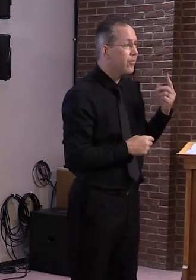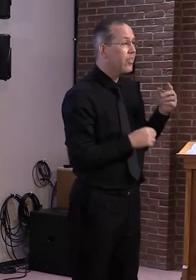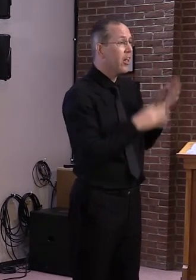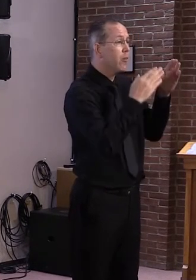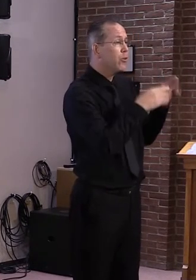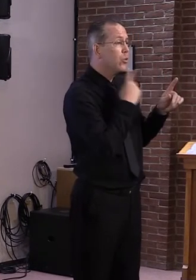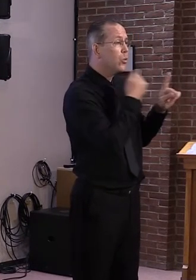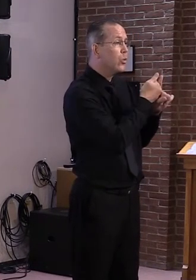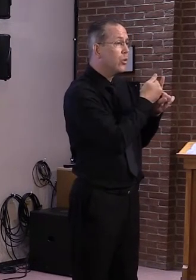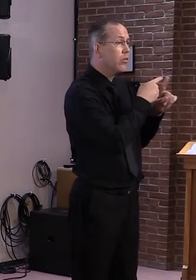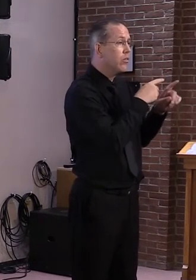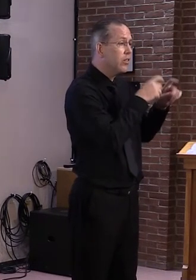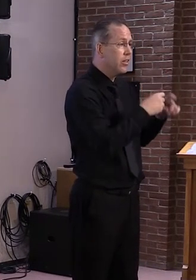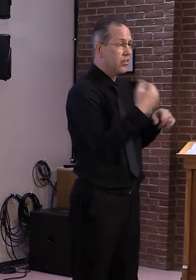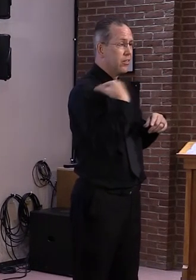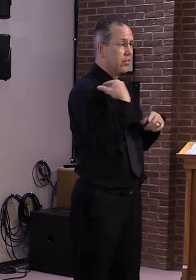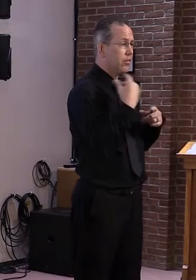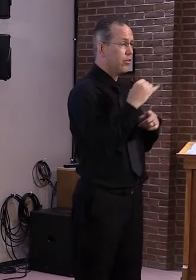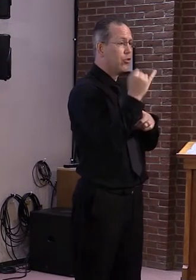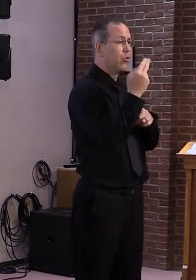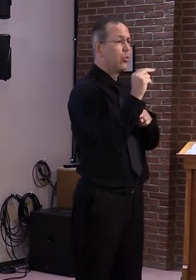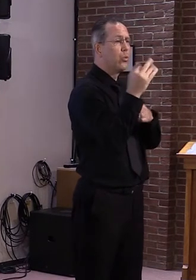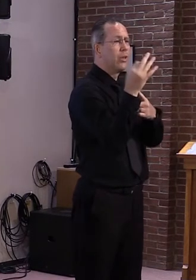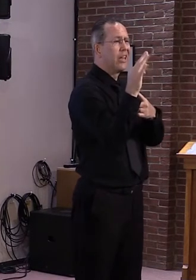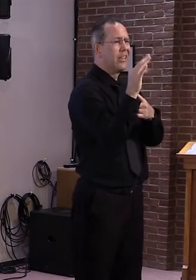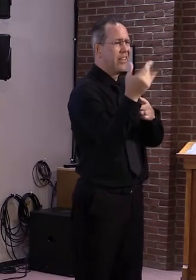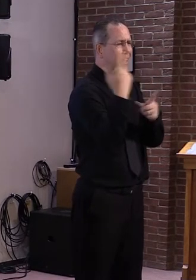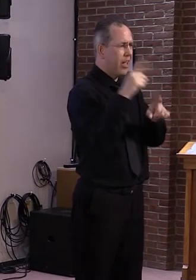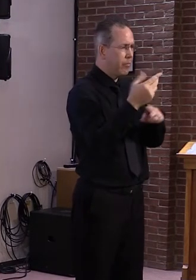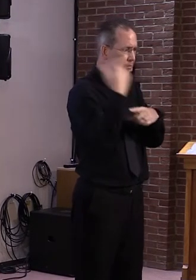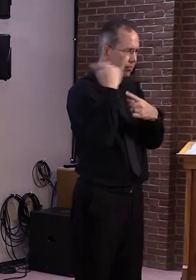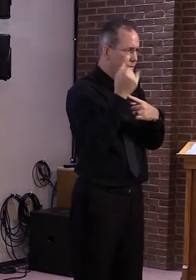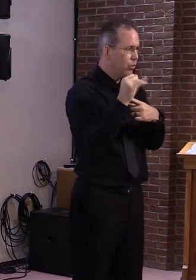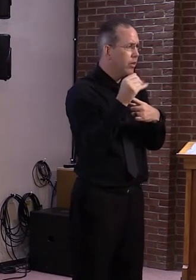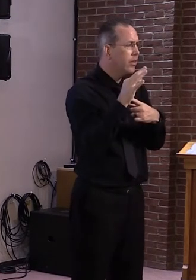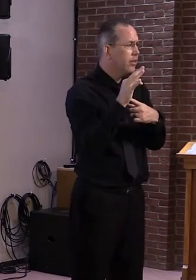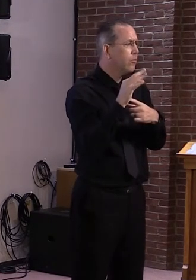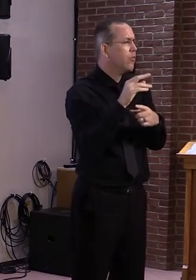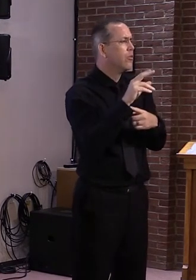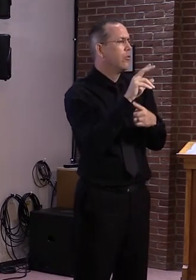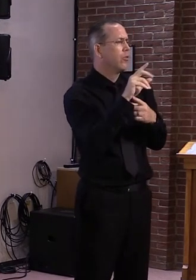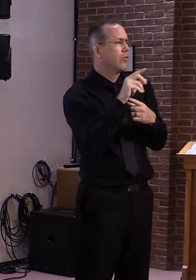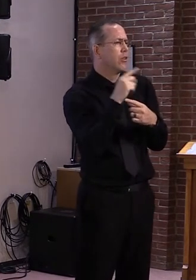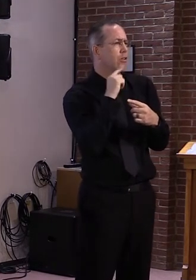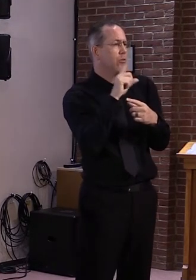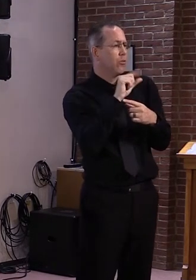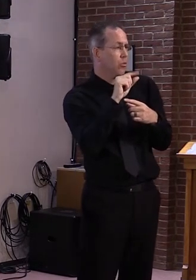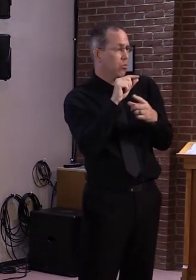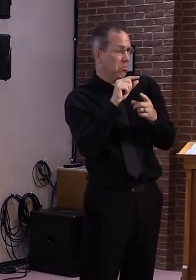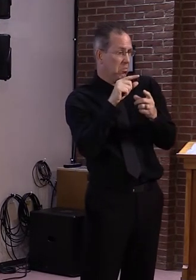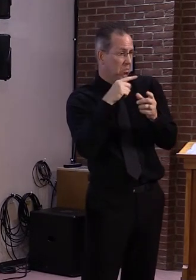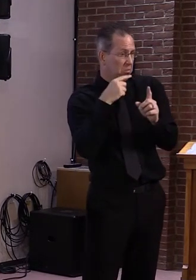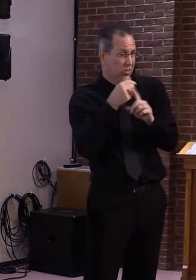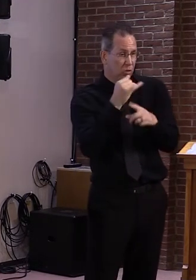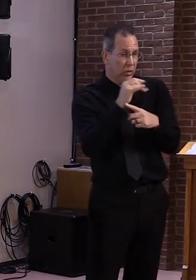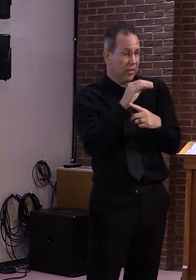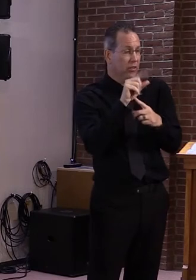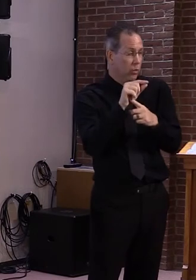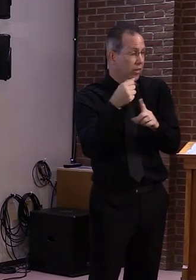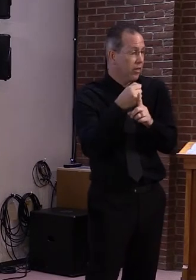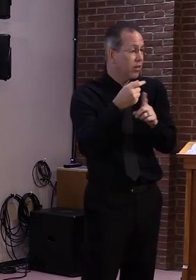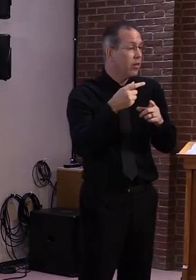was returned negative on the 20th. On the 22nd, he was tested again, and it came back positive. On